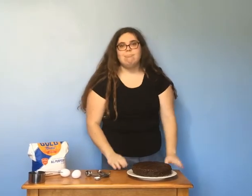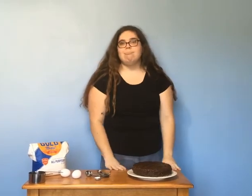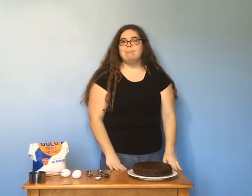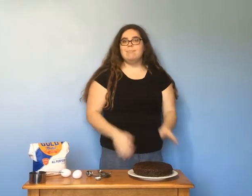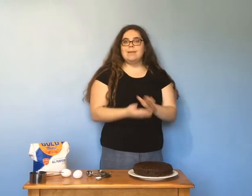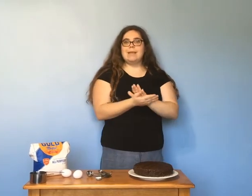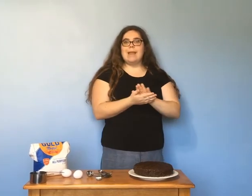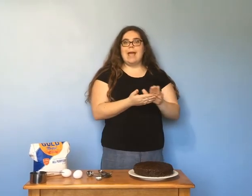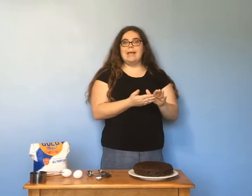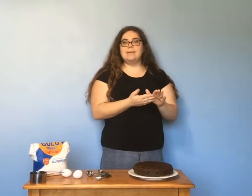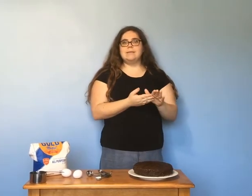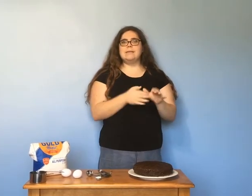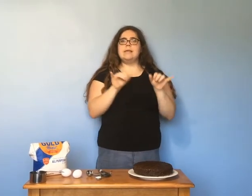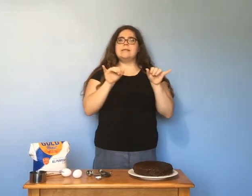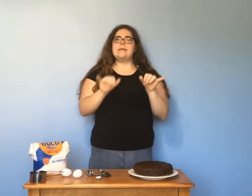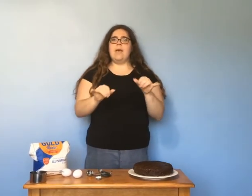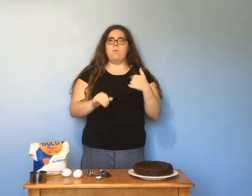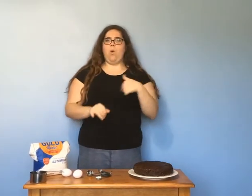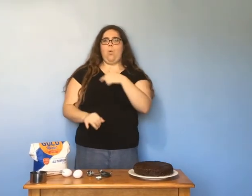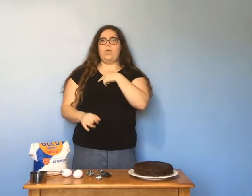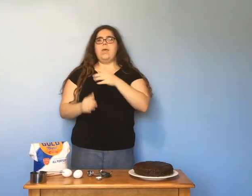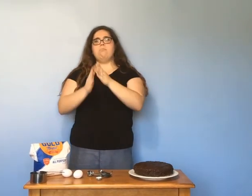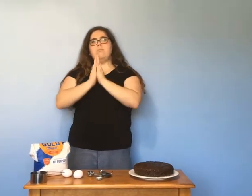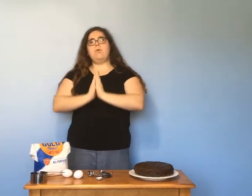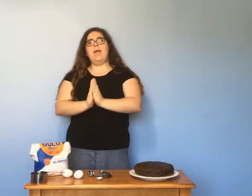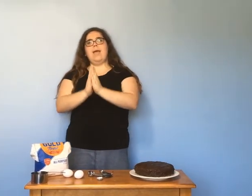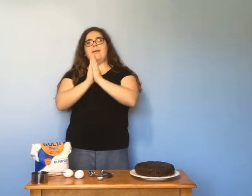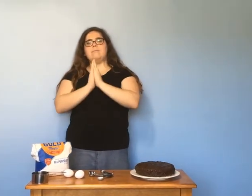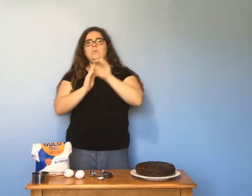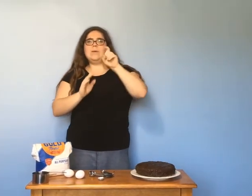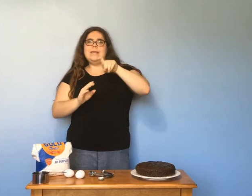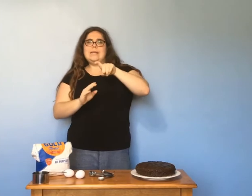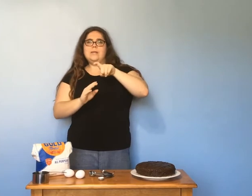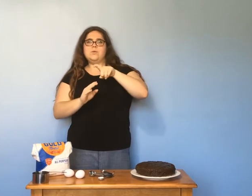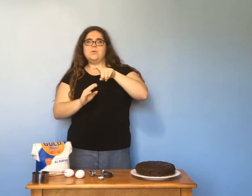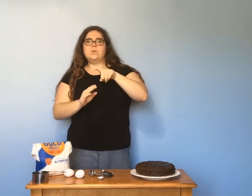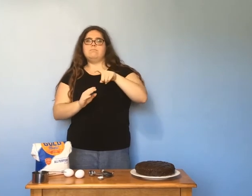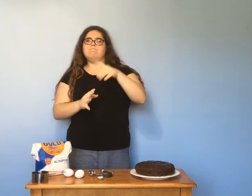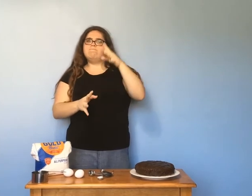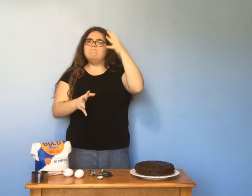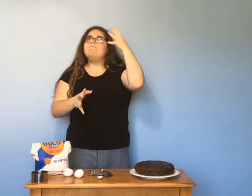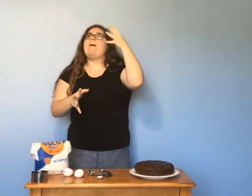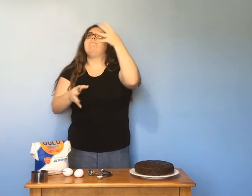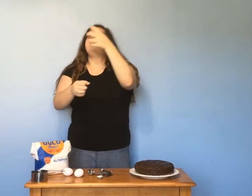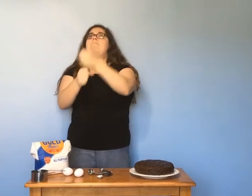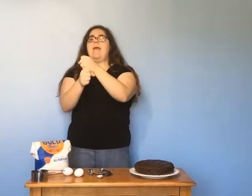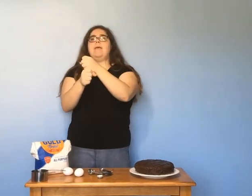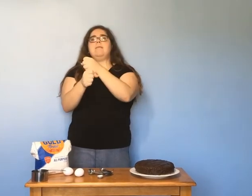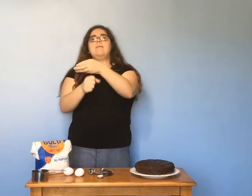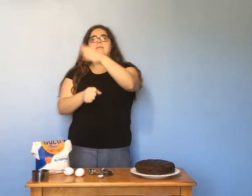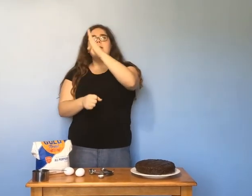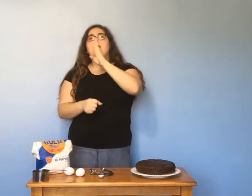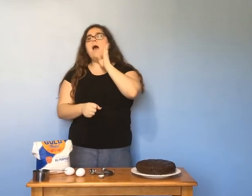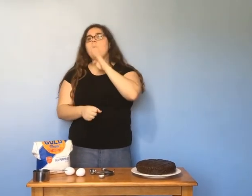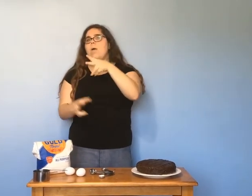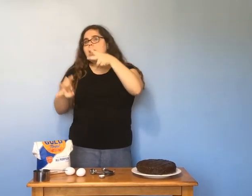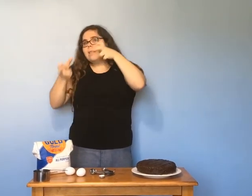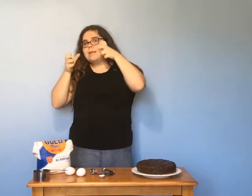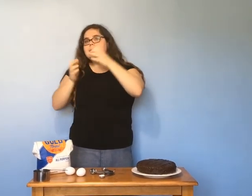So what makes the cake rise is that baking powder. The same way, when we're praying, we need to have faith that our